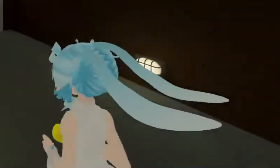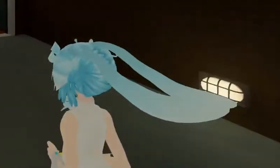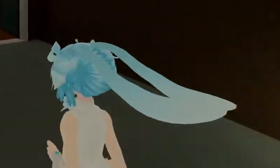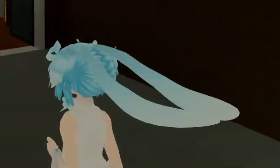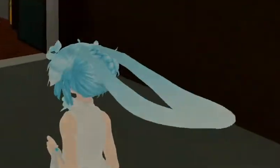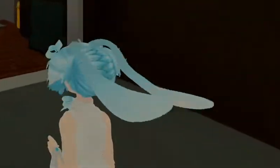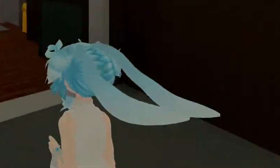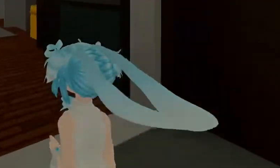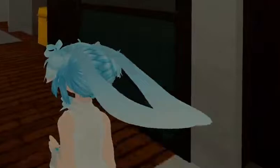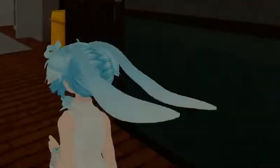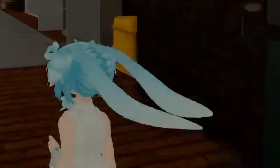You're all sus by now.